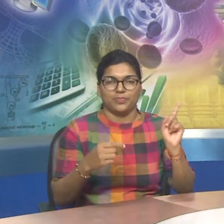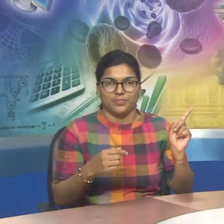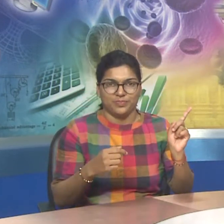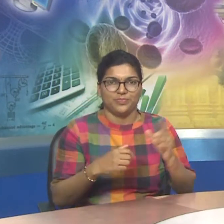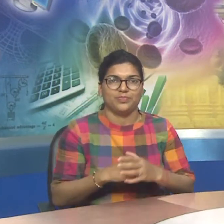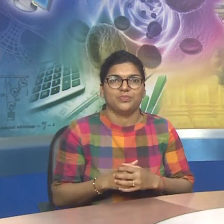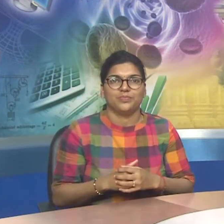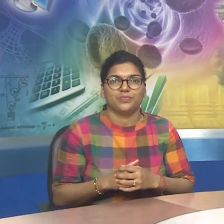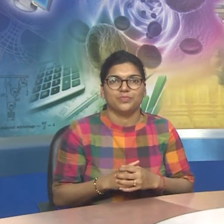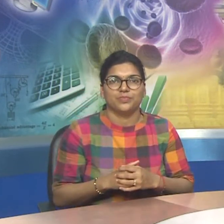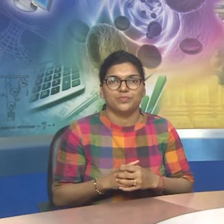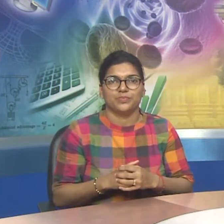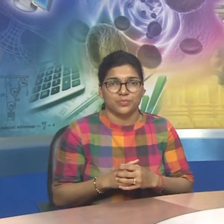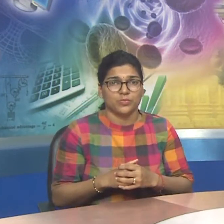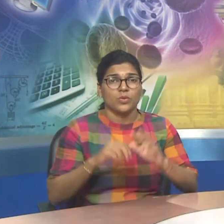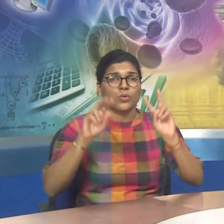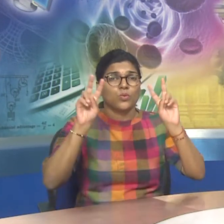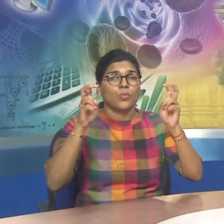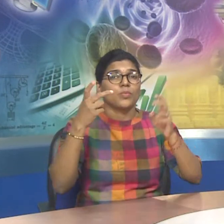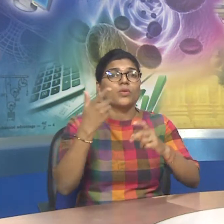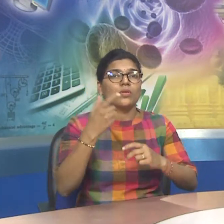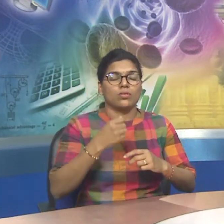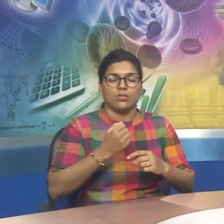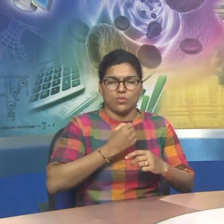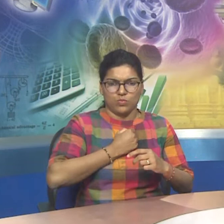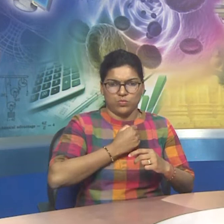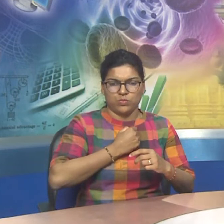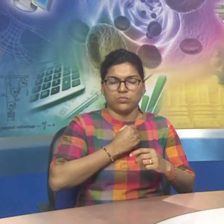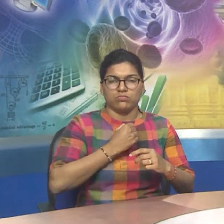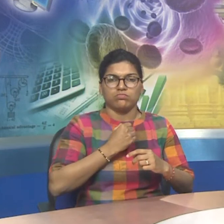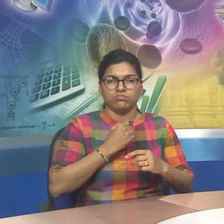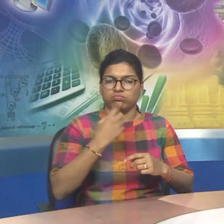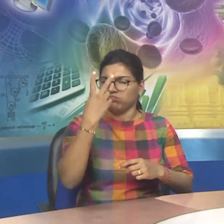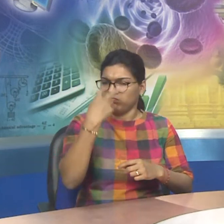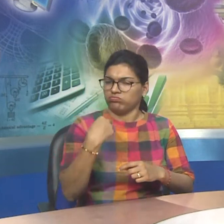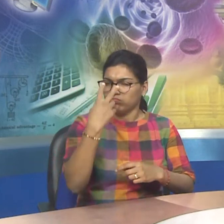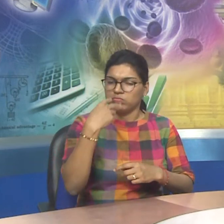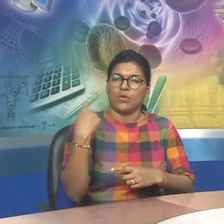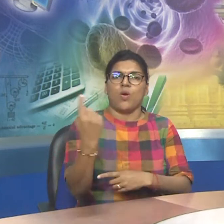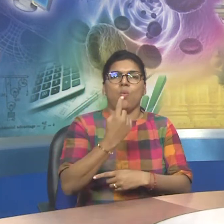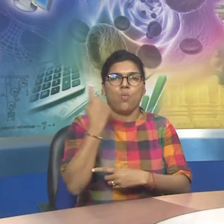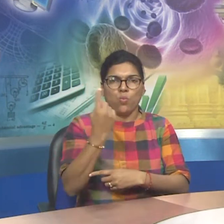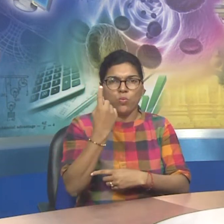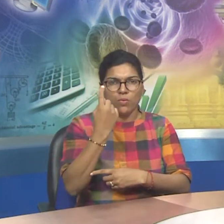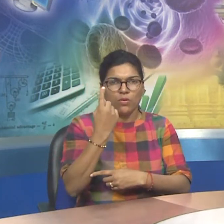16. You can see the name of the lesson on screen. It is My Only Cry.